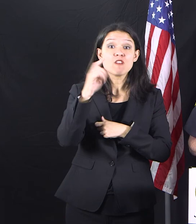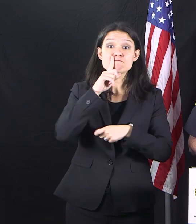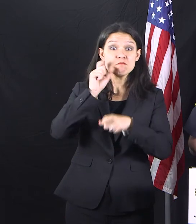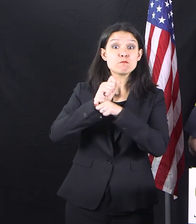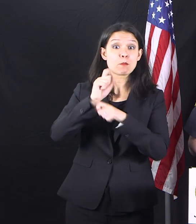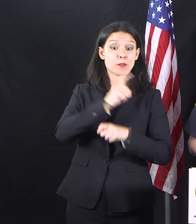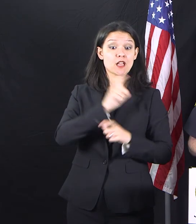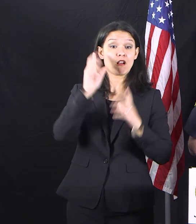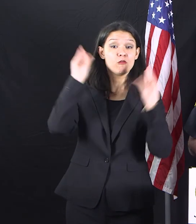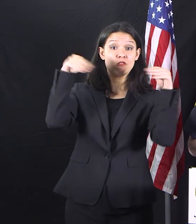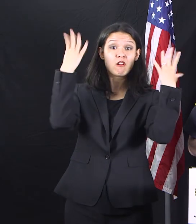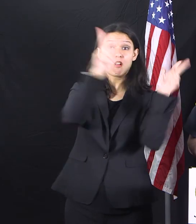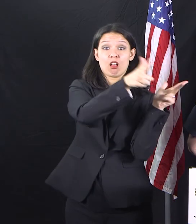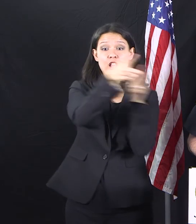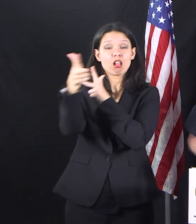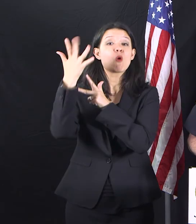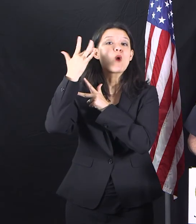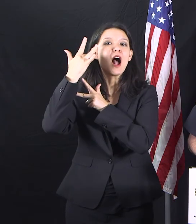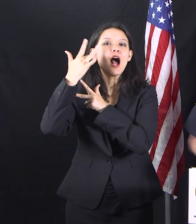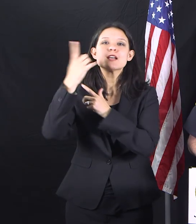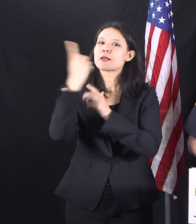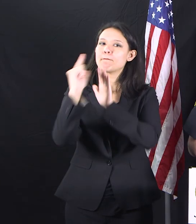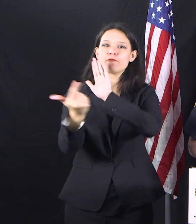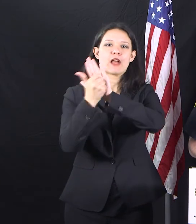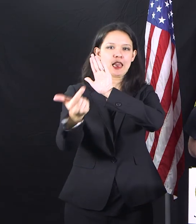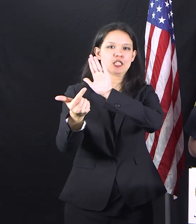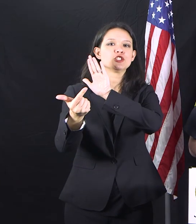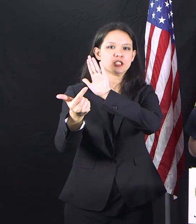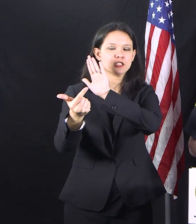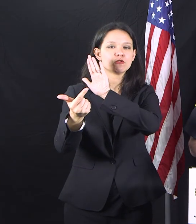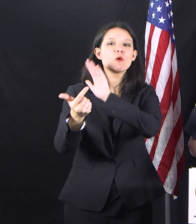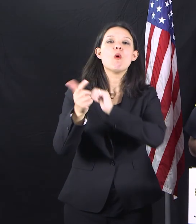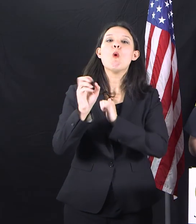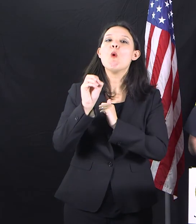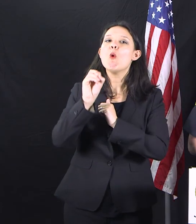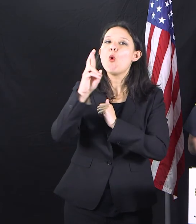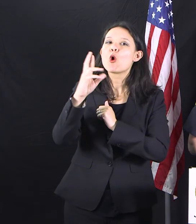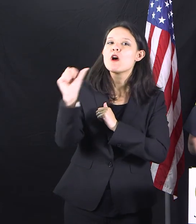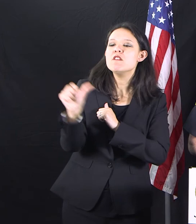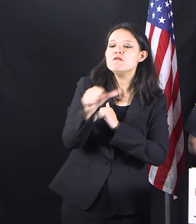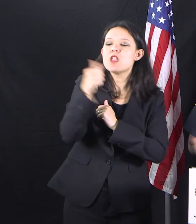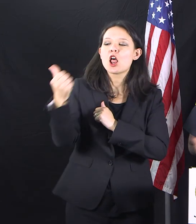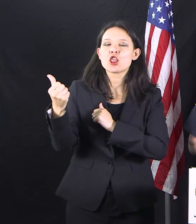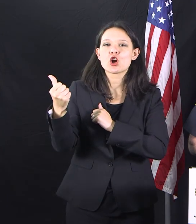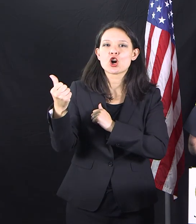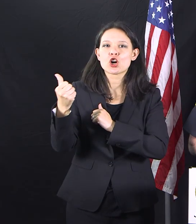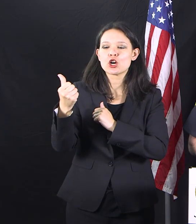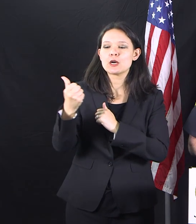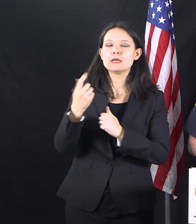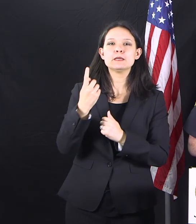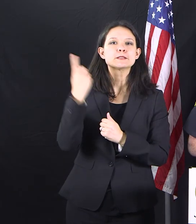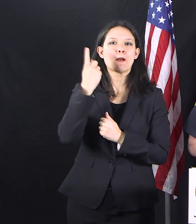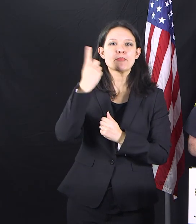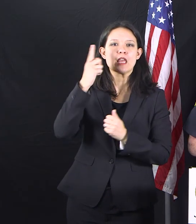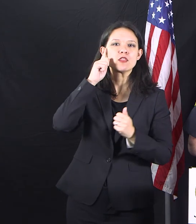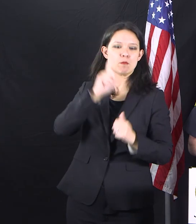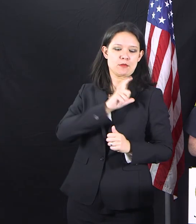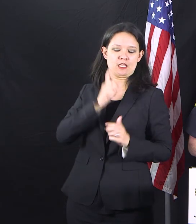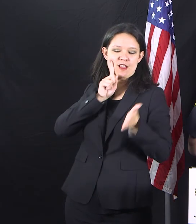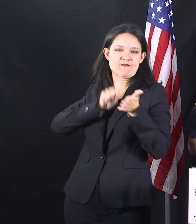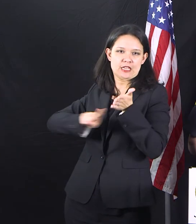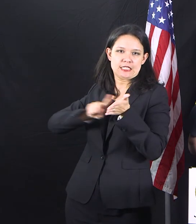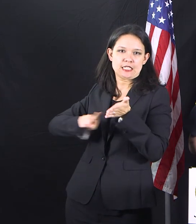because you conducted a traffic violation or there's another offense that the officers are